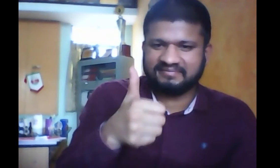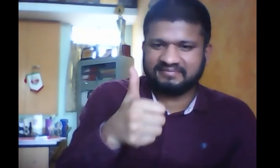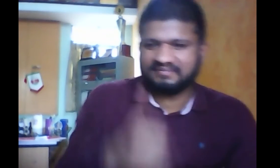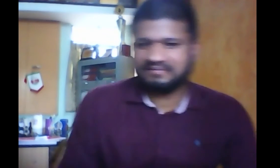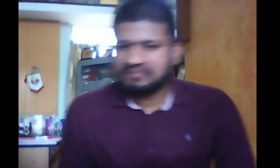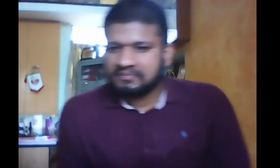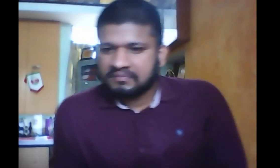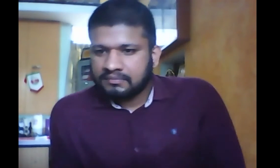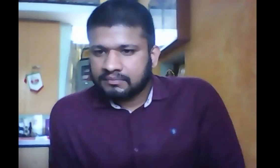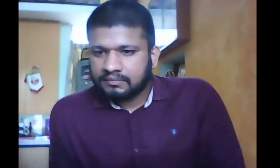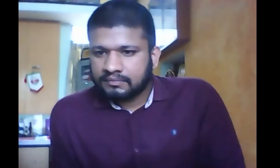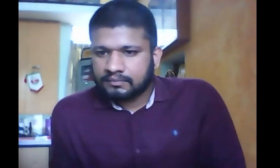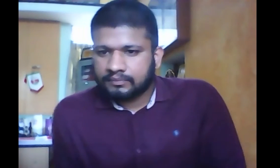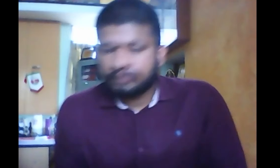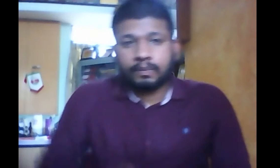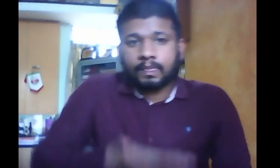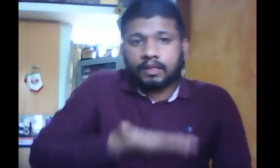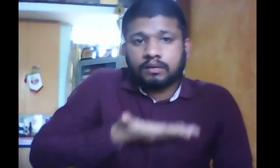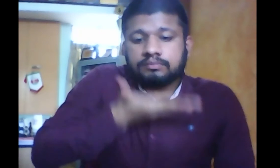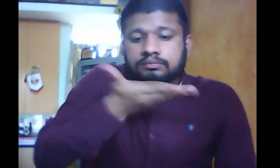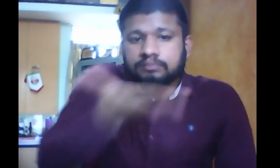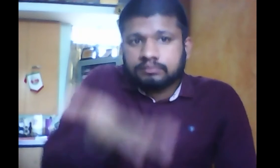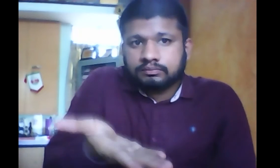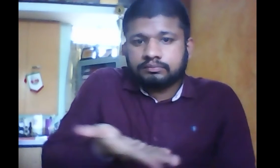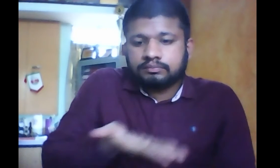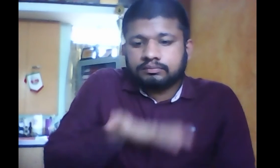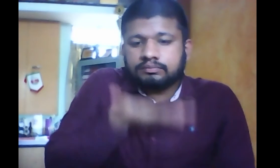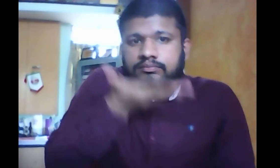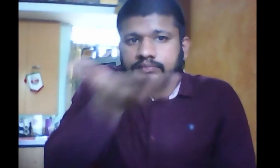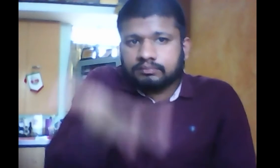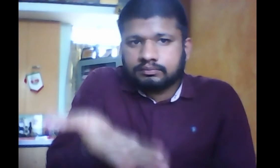good. Teach. This is teach.